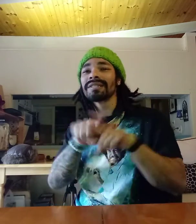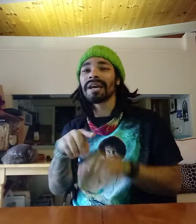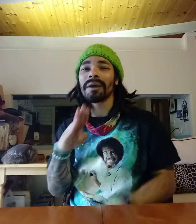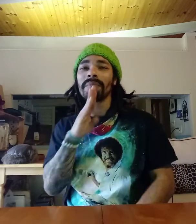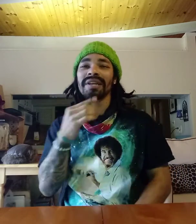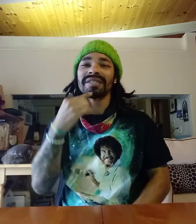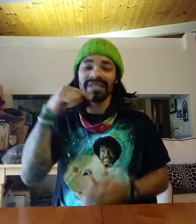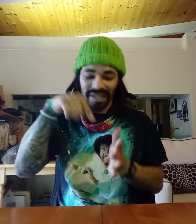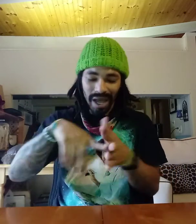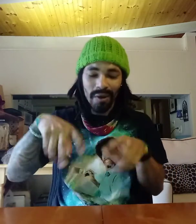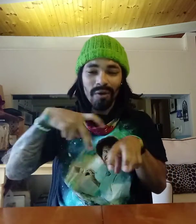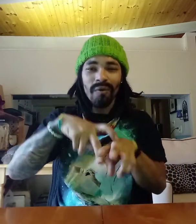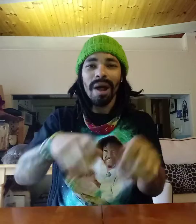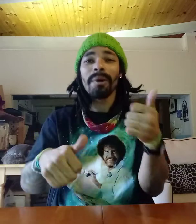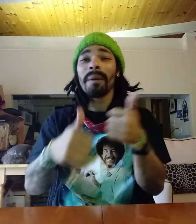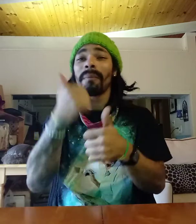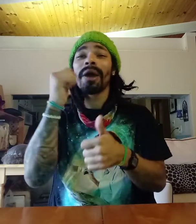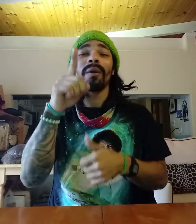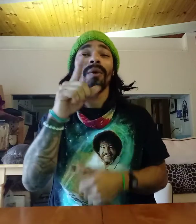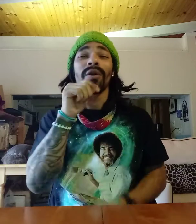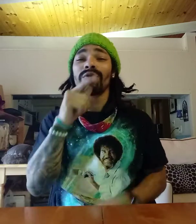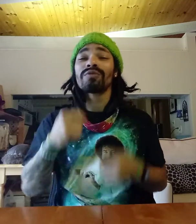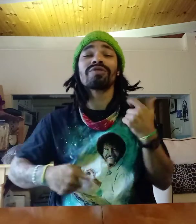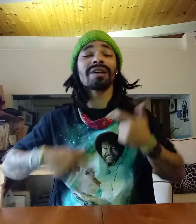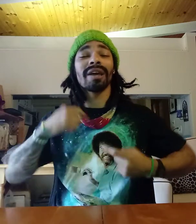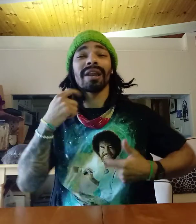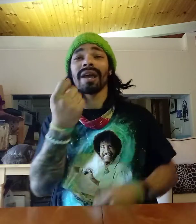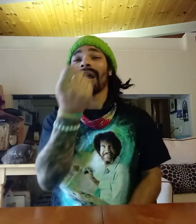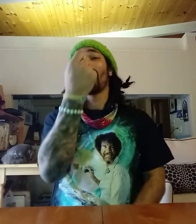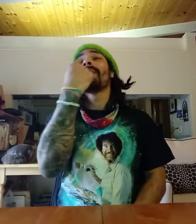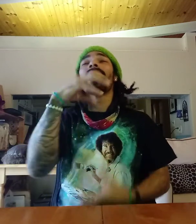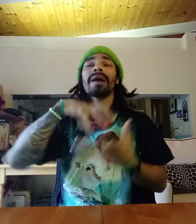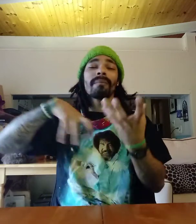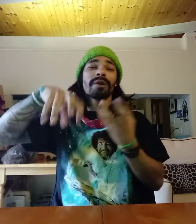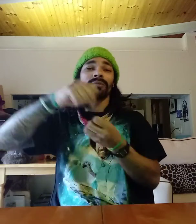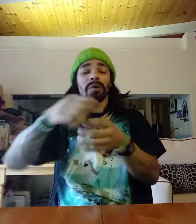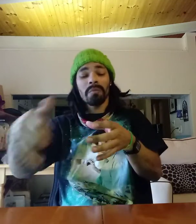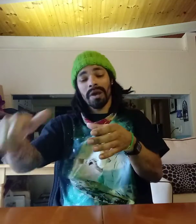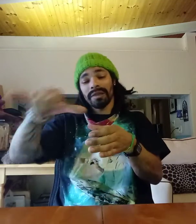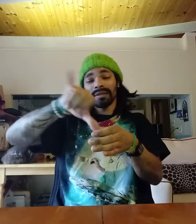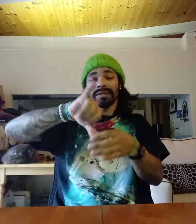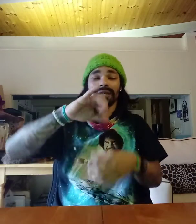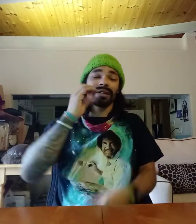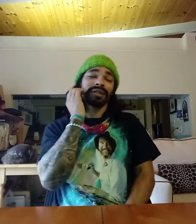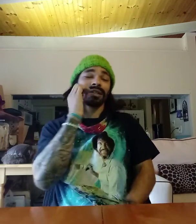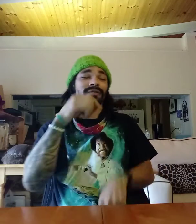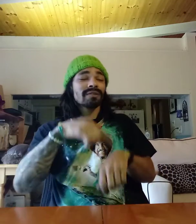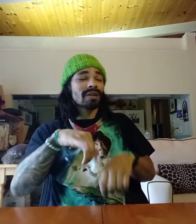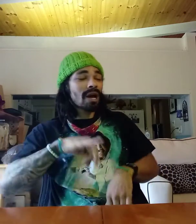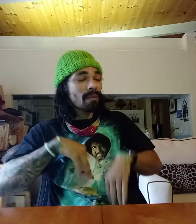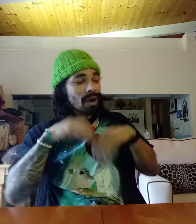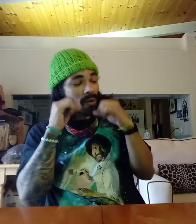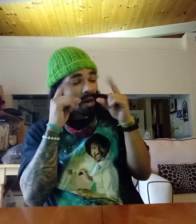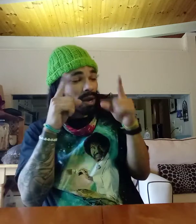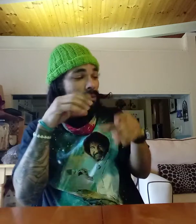same bitch say she down the ride, be the main one who tricking. Got Molly mixed with promethazine, cause every time I wake up in